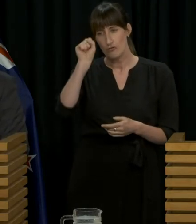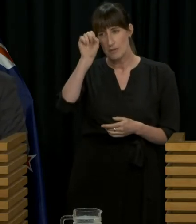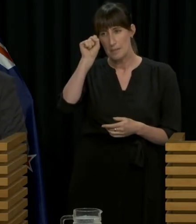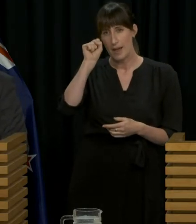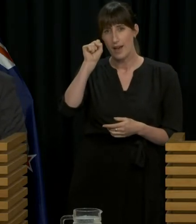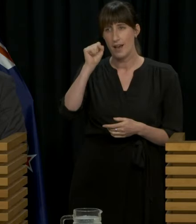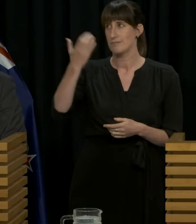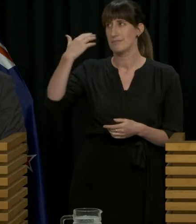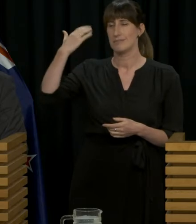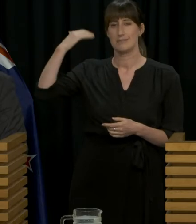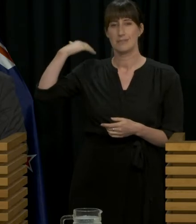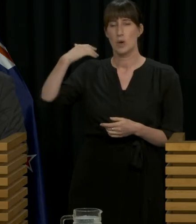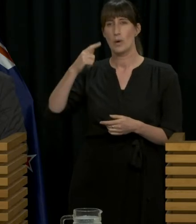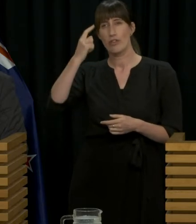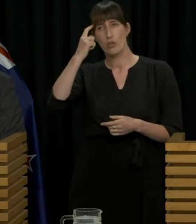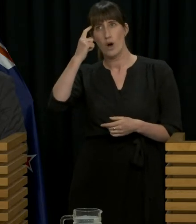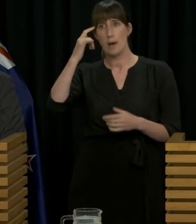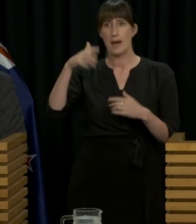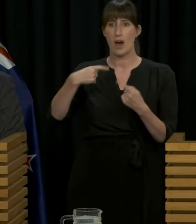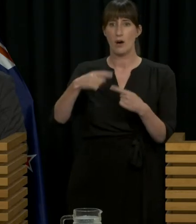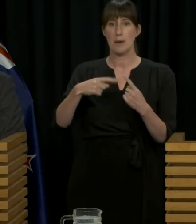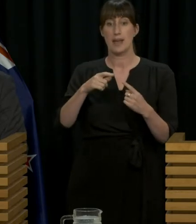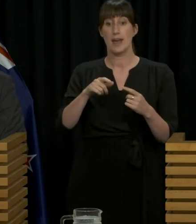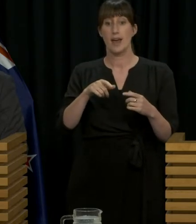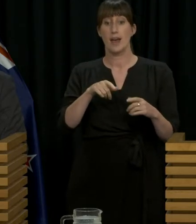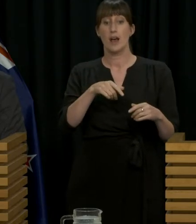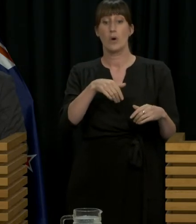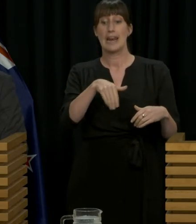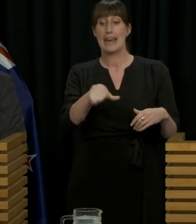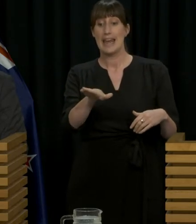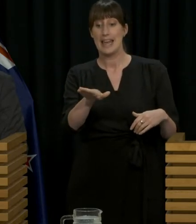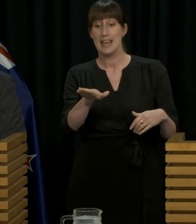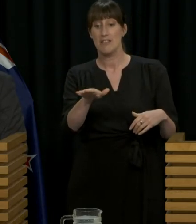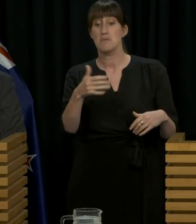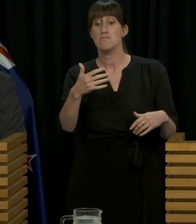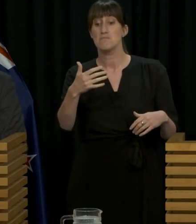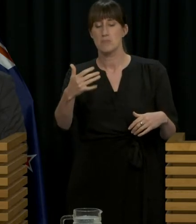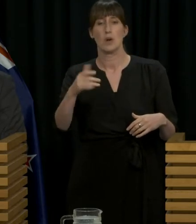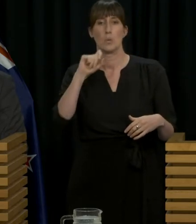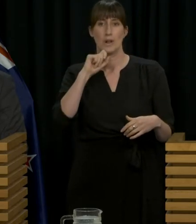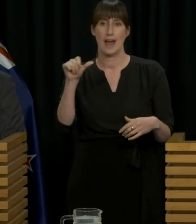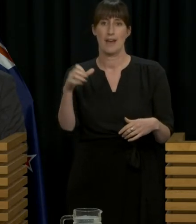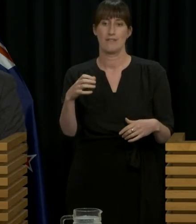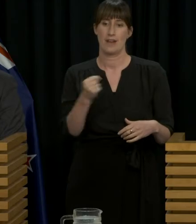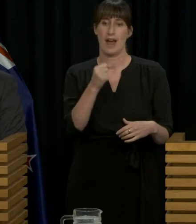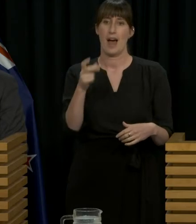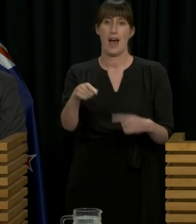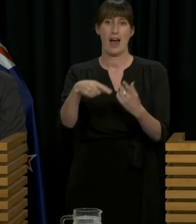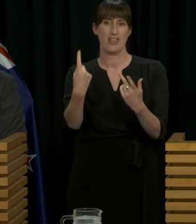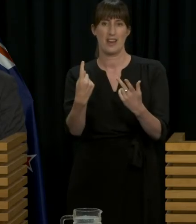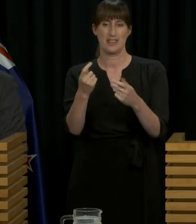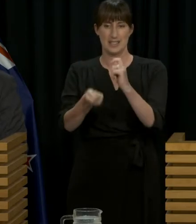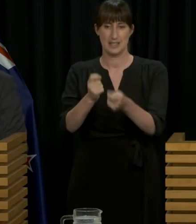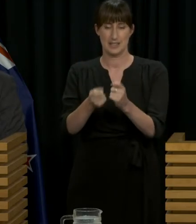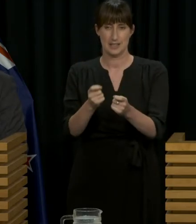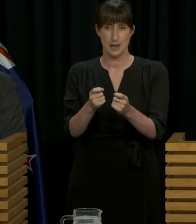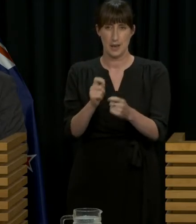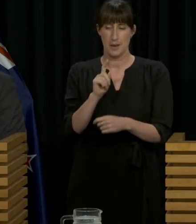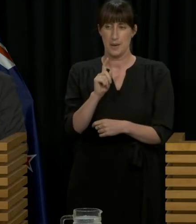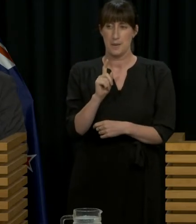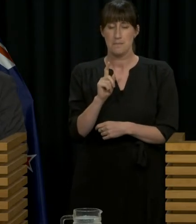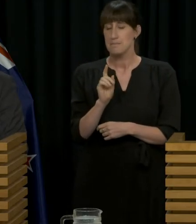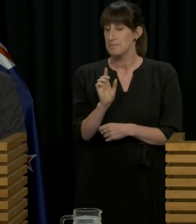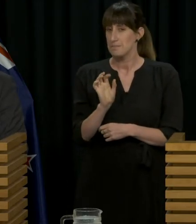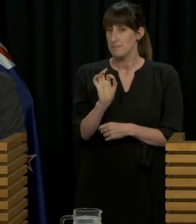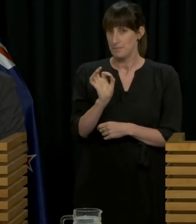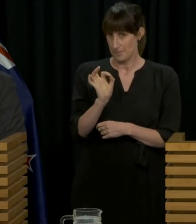with the fact that we did look at whether we should have a post-departure test late last year, and as a result of that, whilst we stopped short of a test,